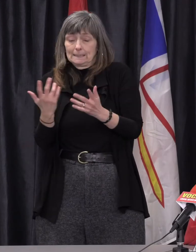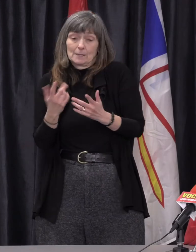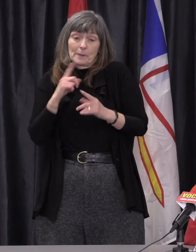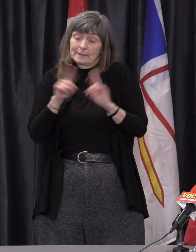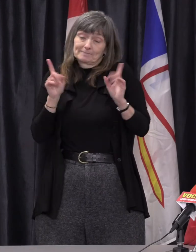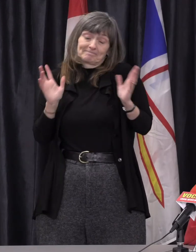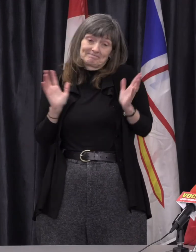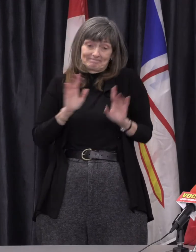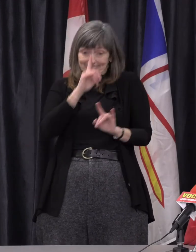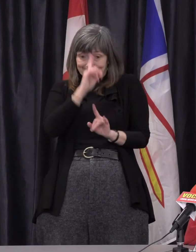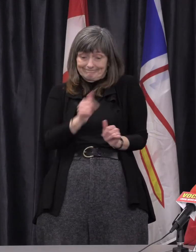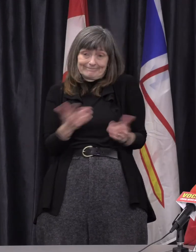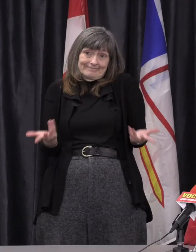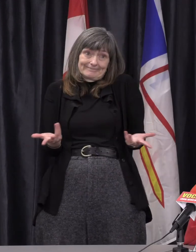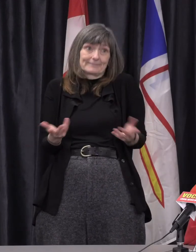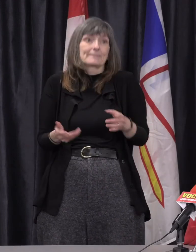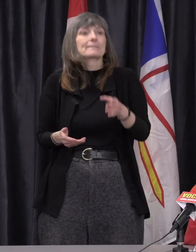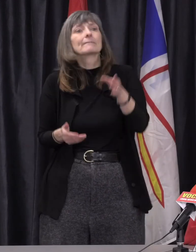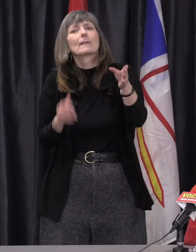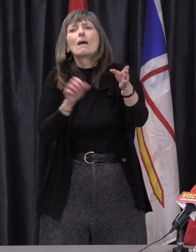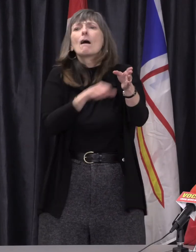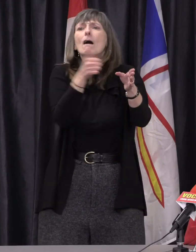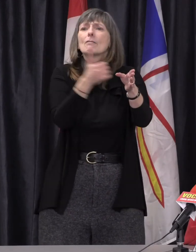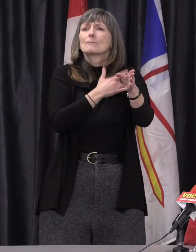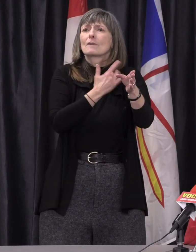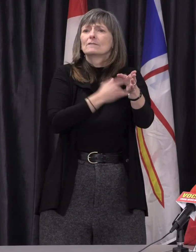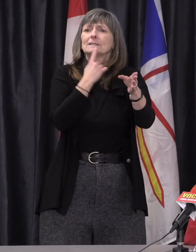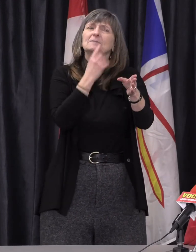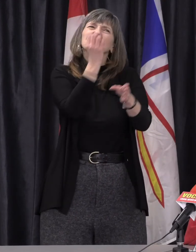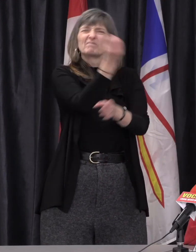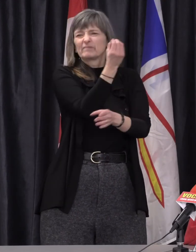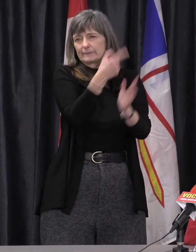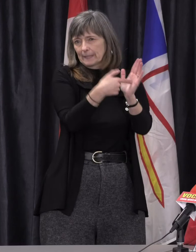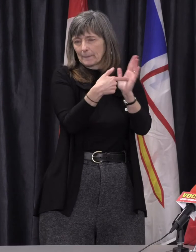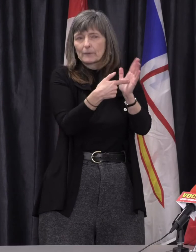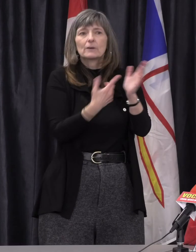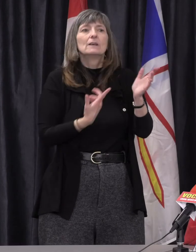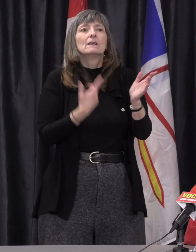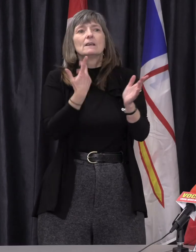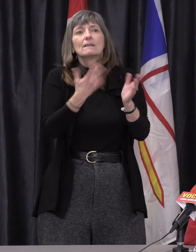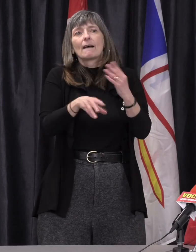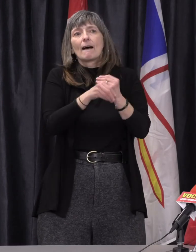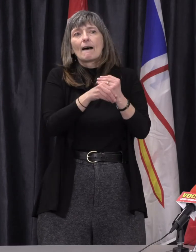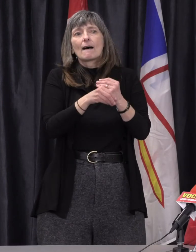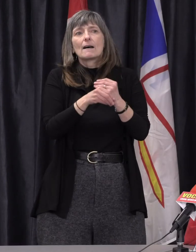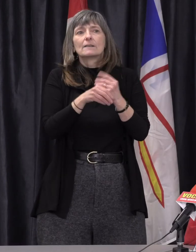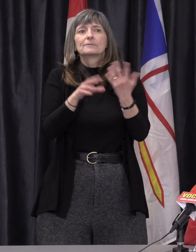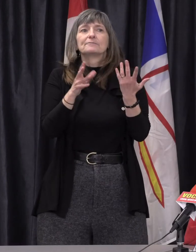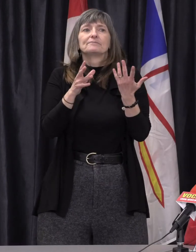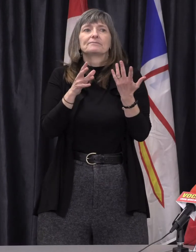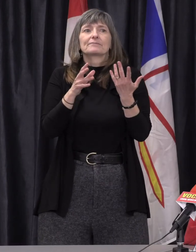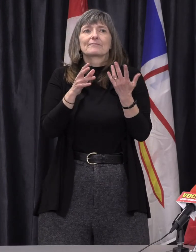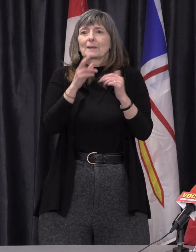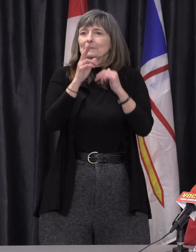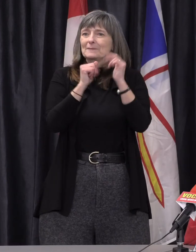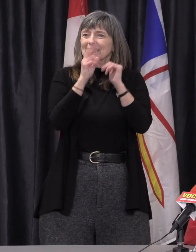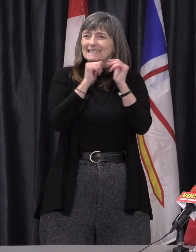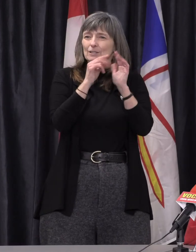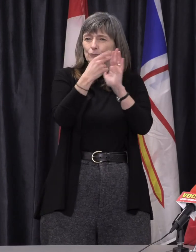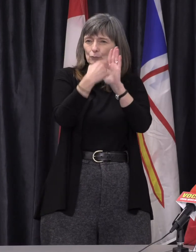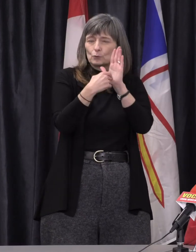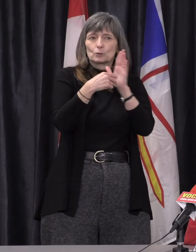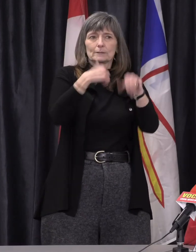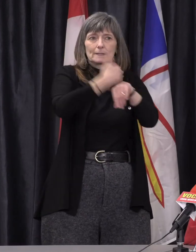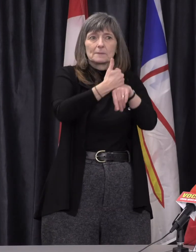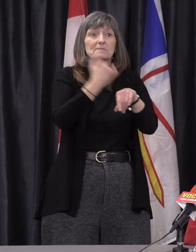Other provinces like Ontario have instituted billing codes to allow family doctors to be able to call up